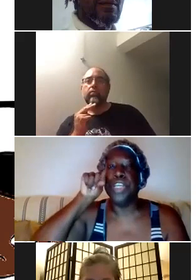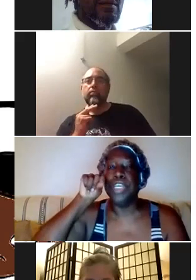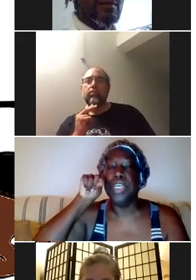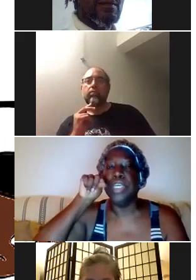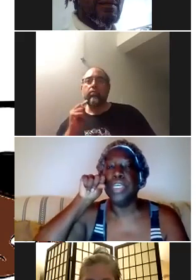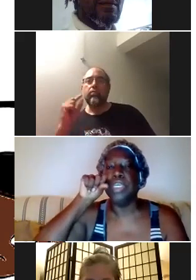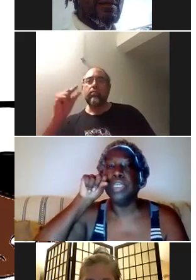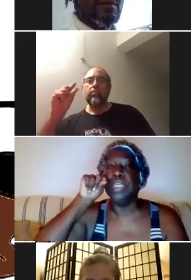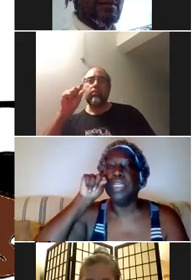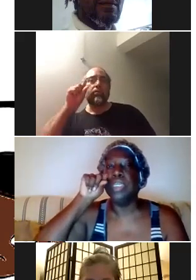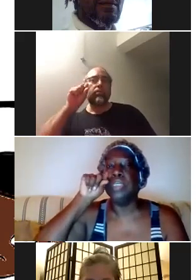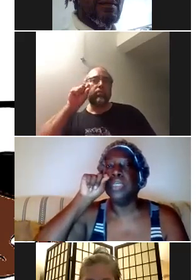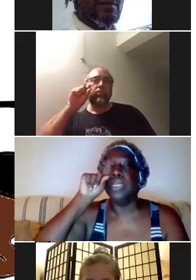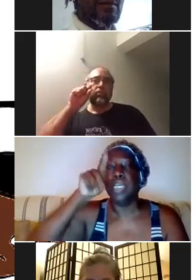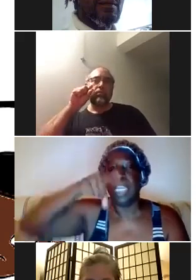Bird.